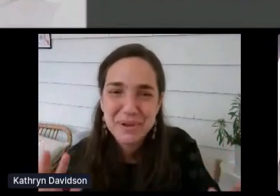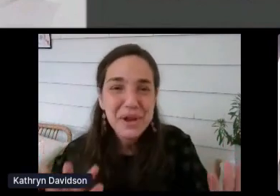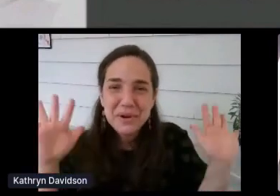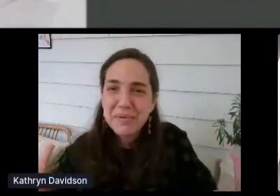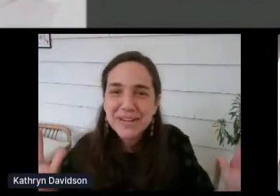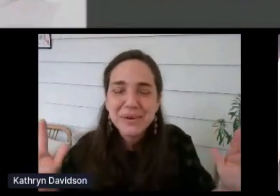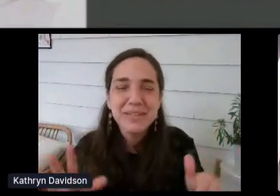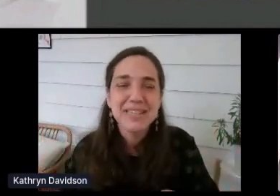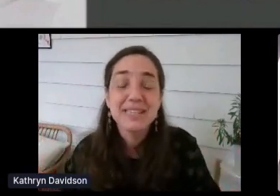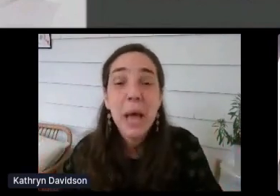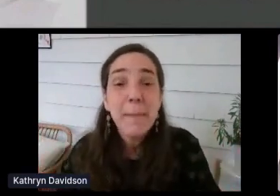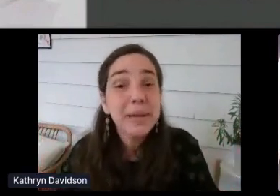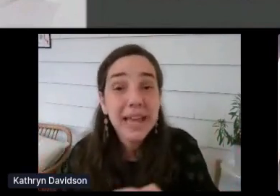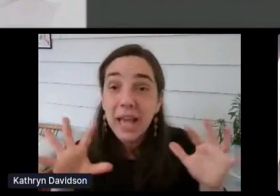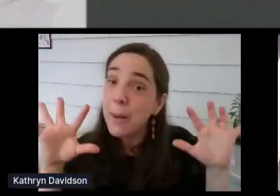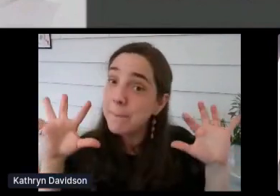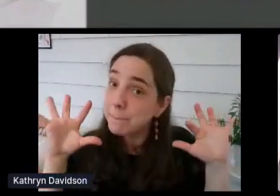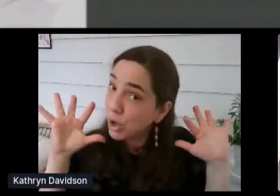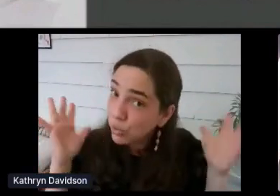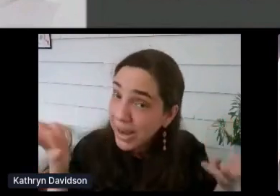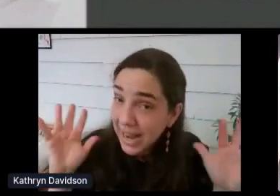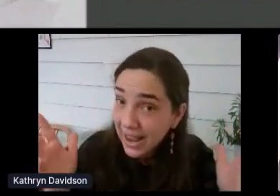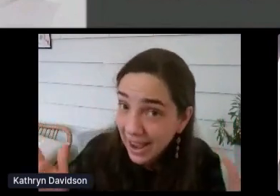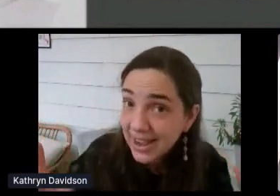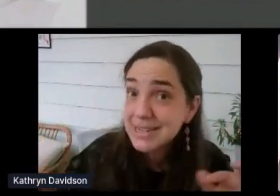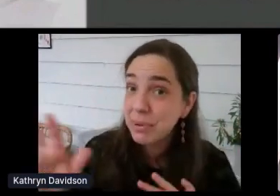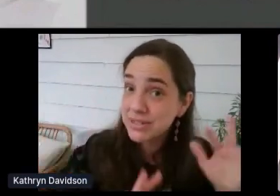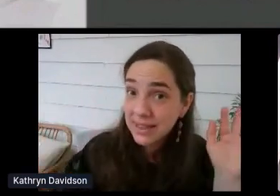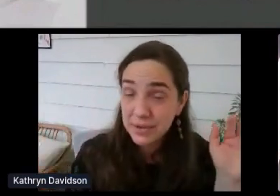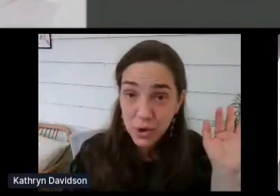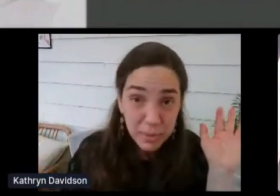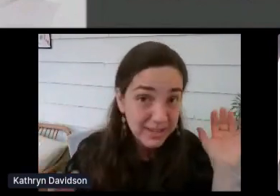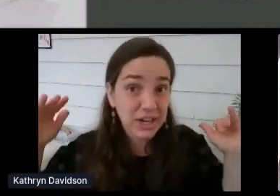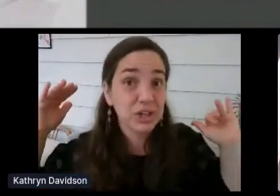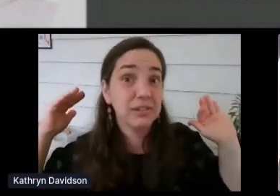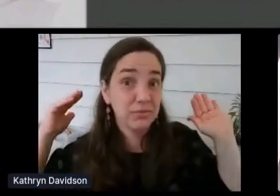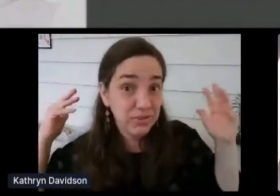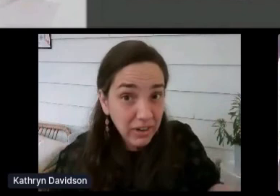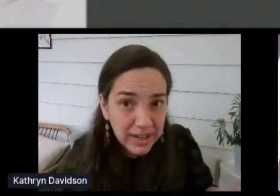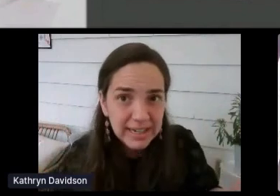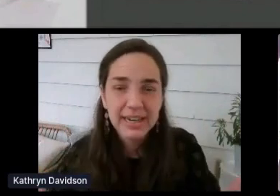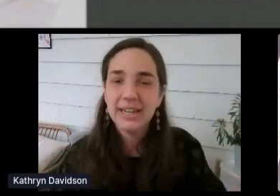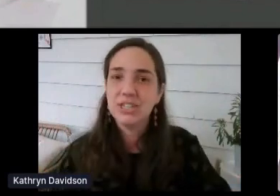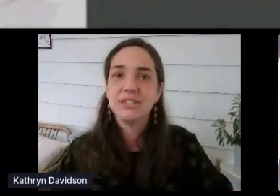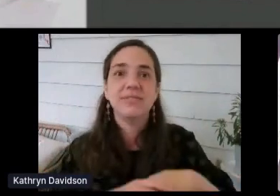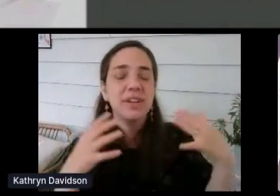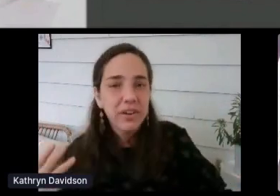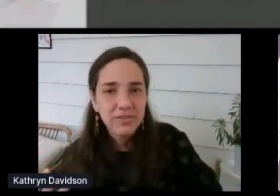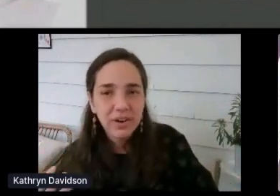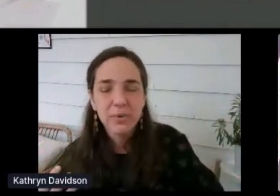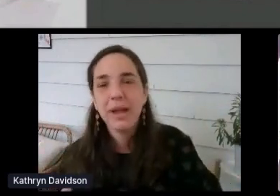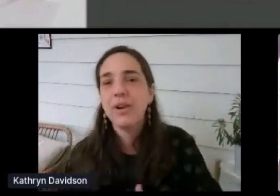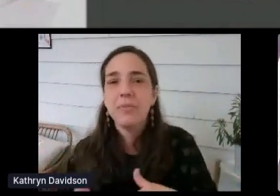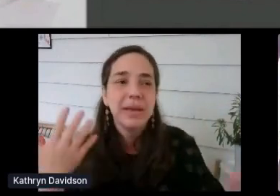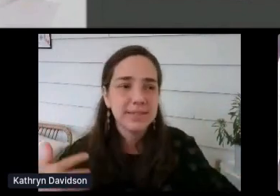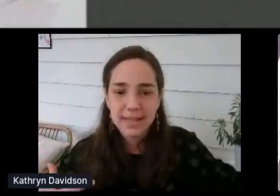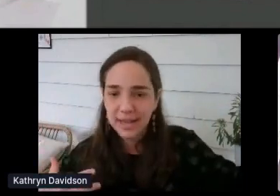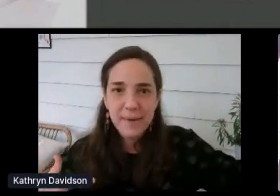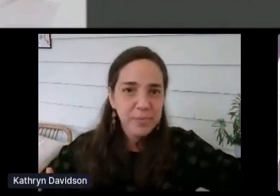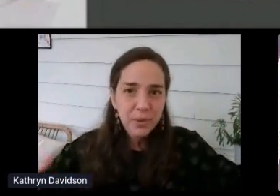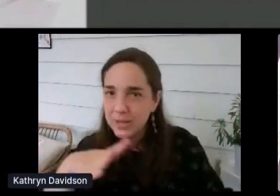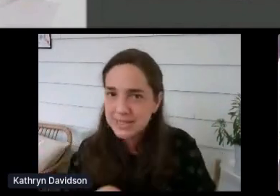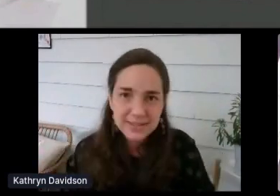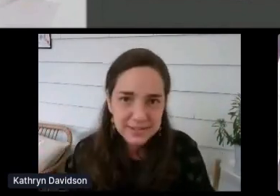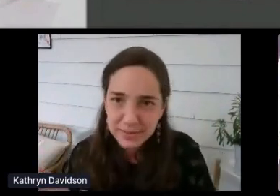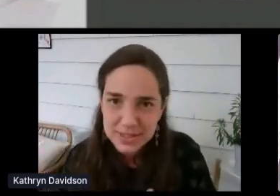to deaf people. Nobody actually wants this. But like great AI to parse sign language corpora is actually very needed. It's just very far away, right? Because